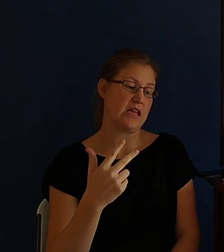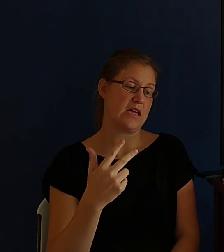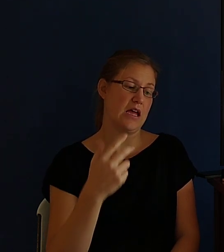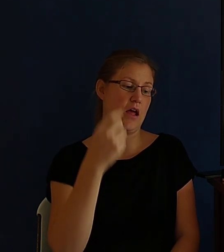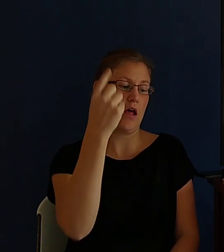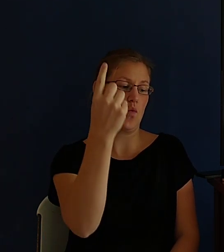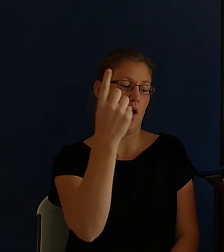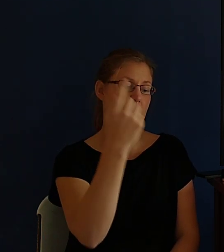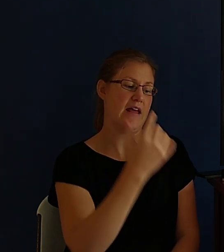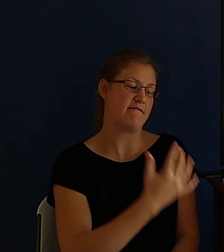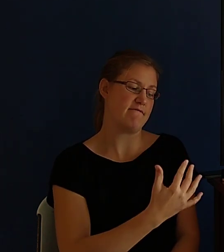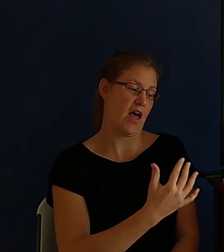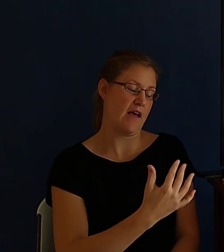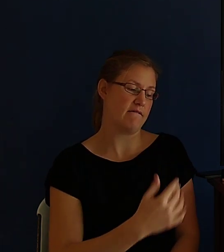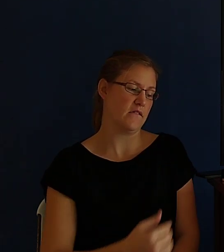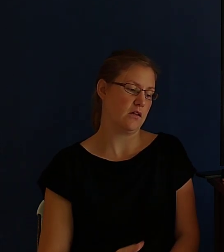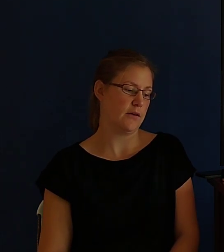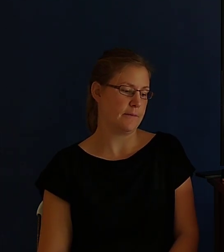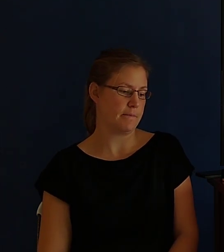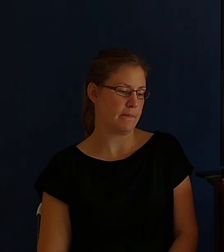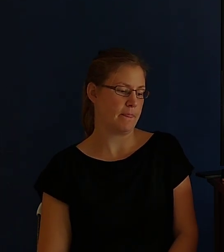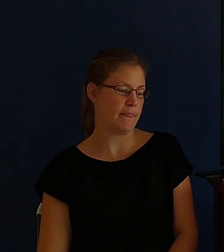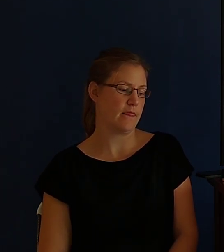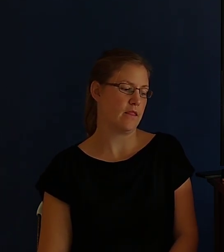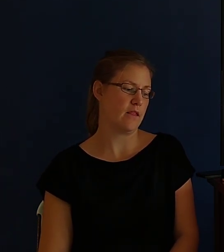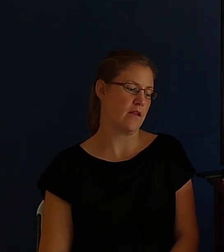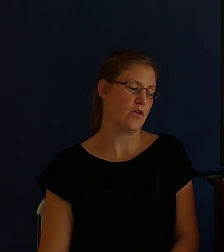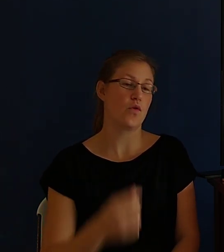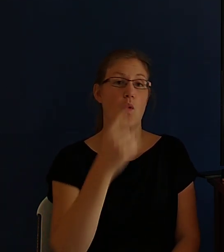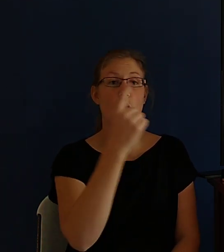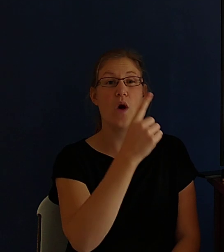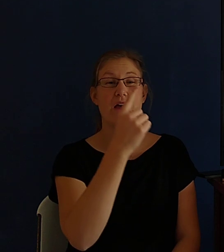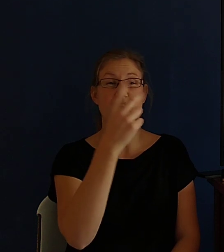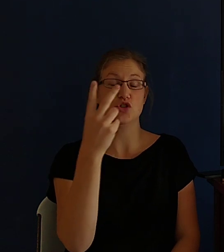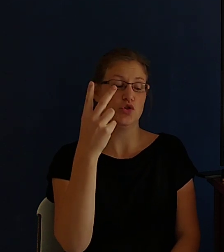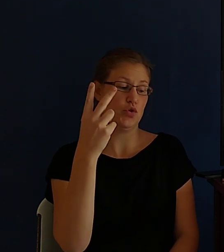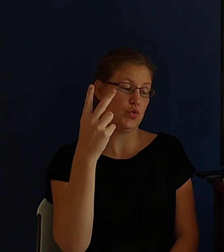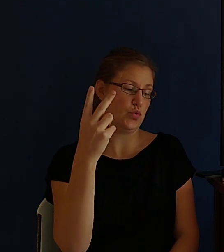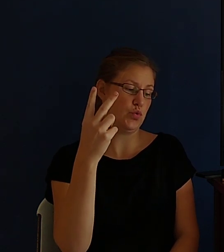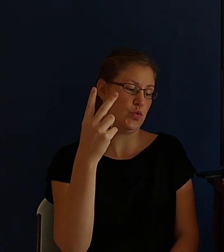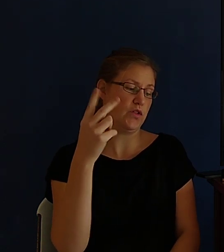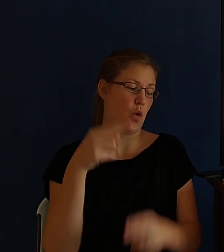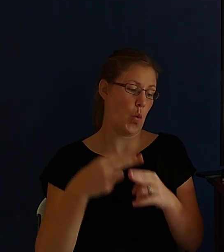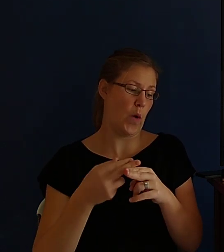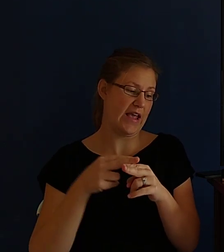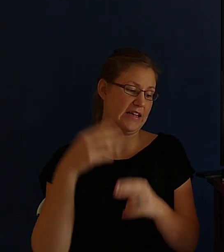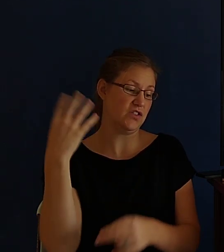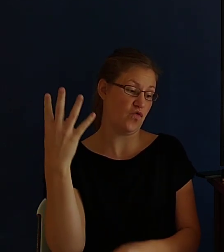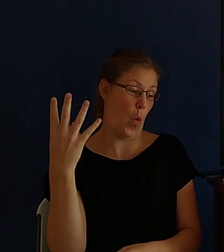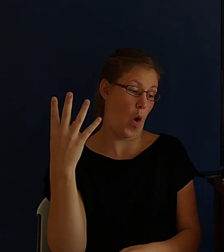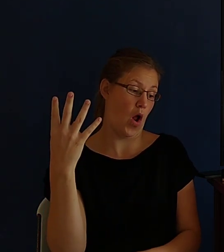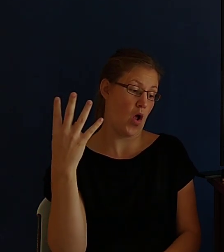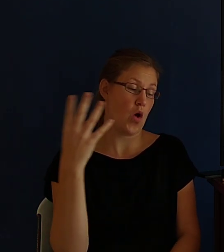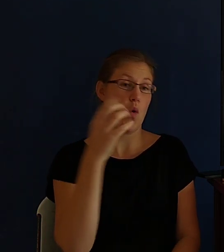1 and 5. So 1 and 2, the weight of the edge 1 and 2 is 4. The weight of edge 1 and